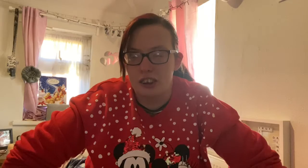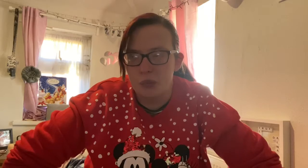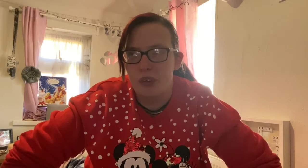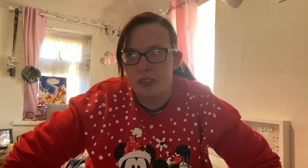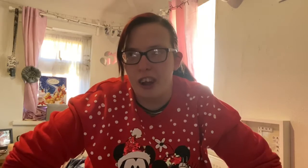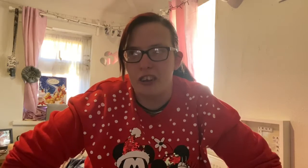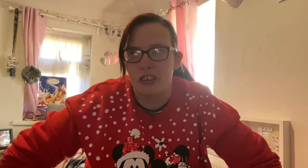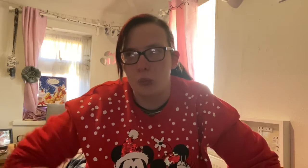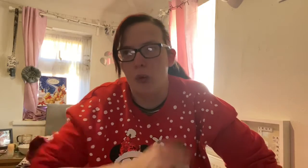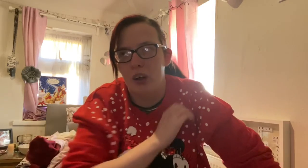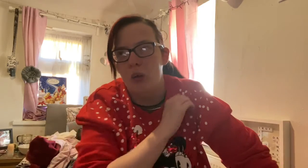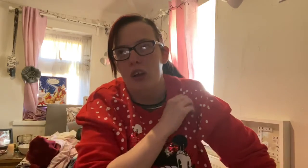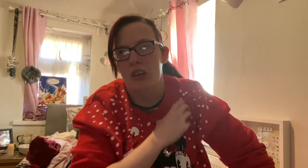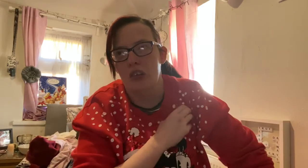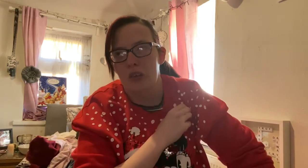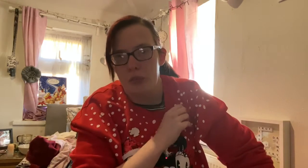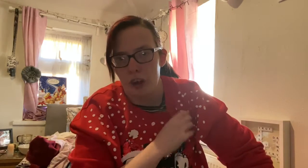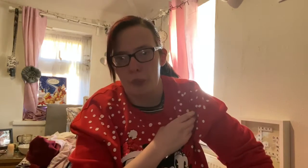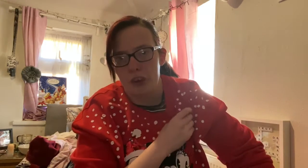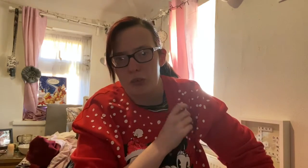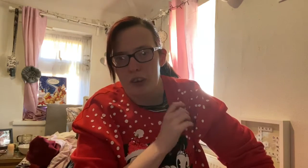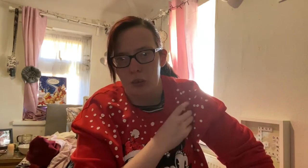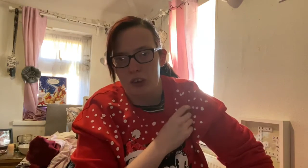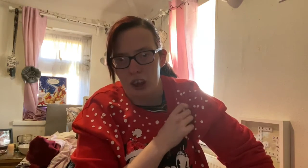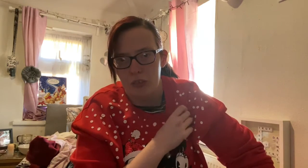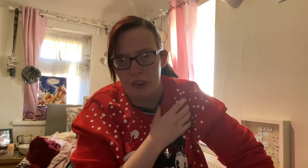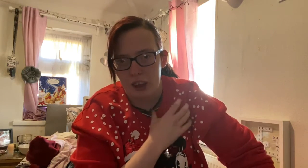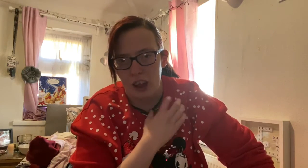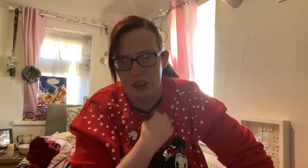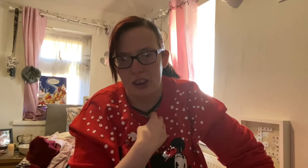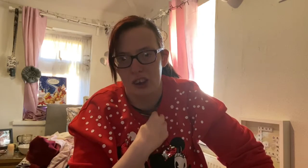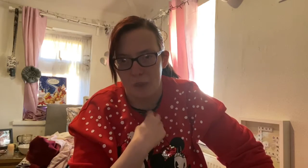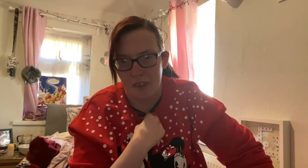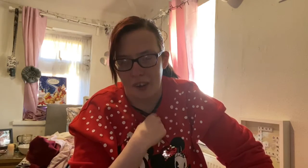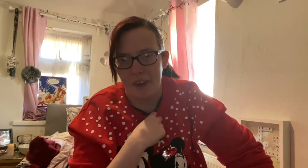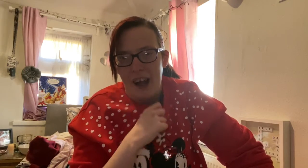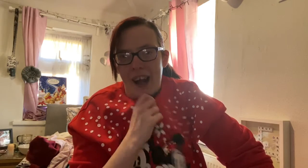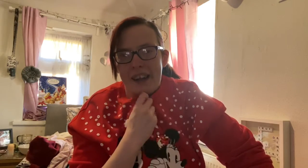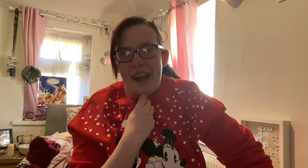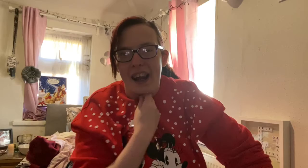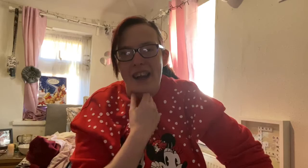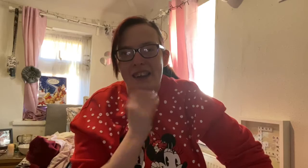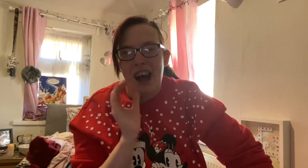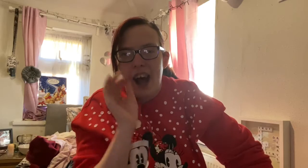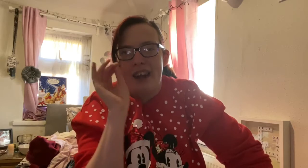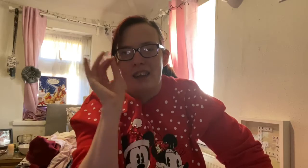Christmas vlogs will, Vlogmas will return tomorrow, and it is a